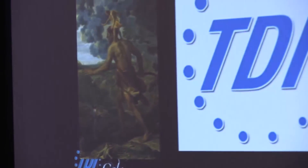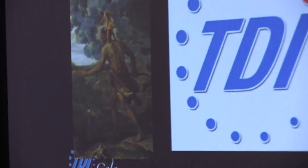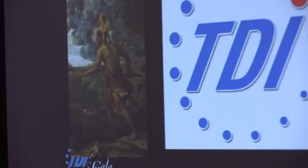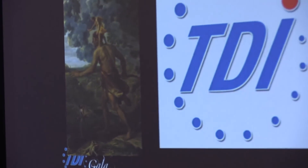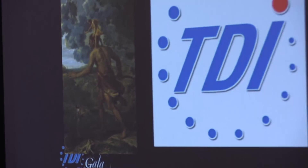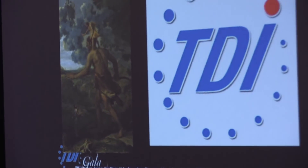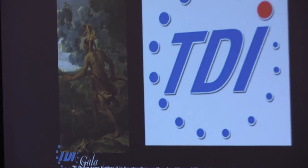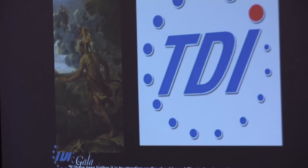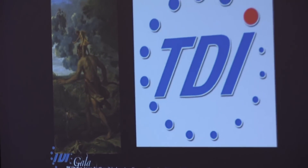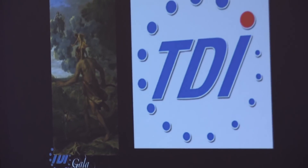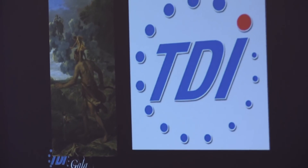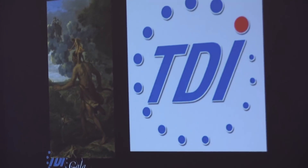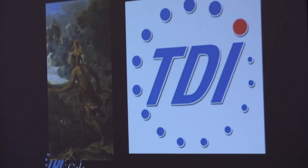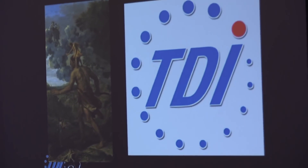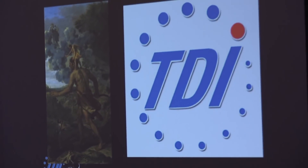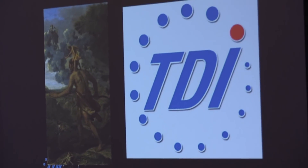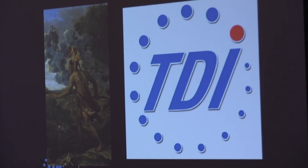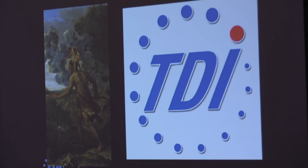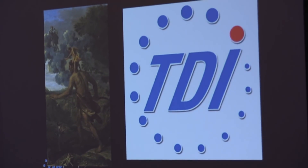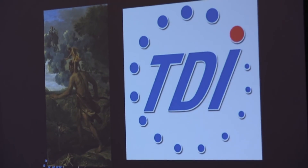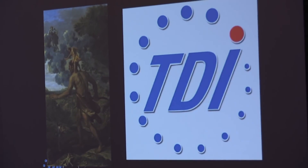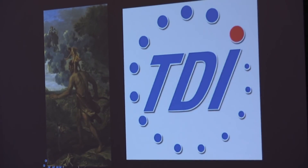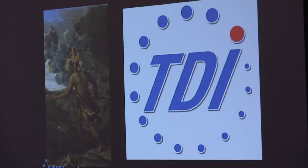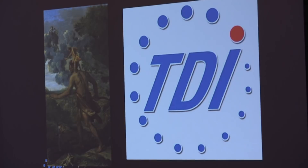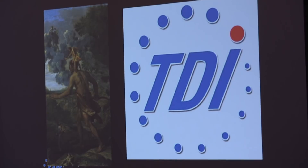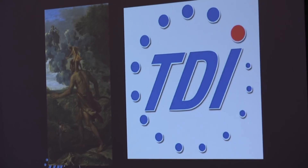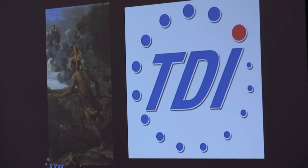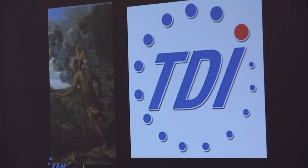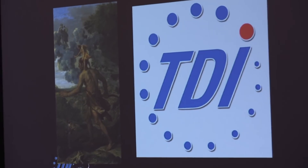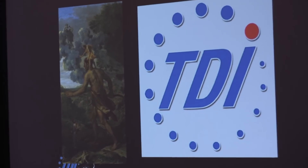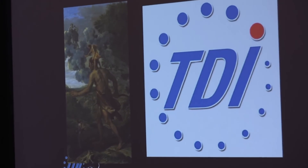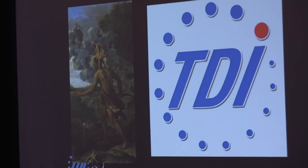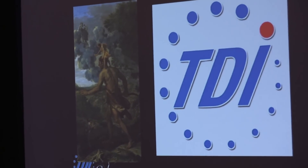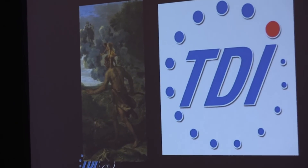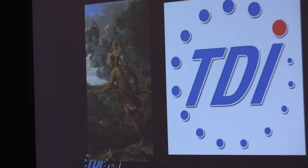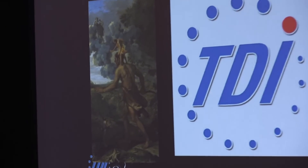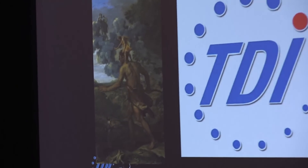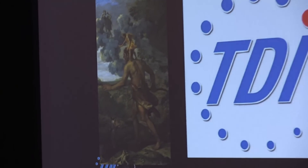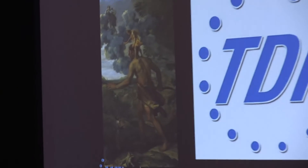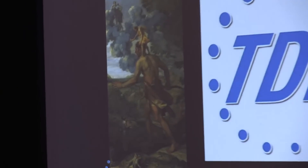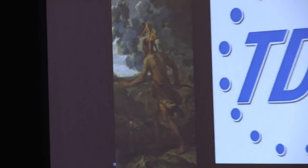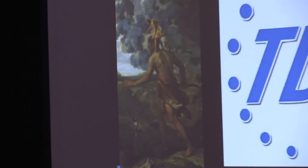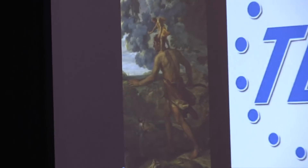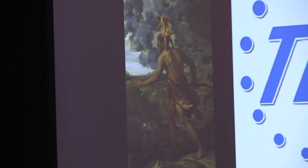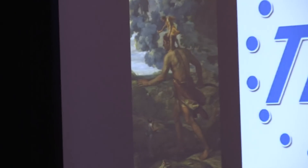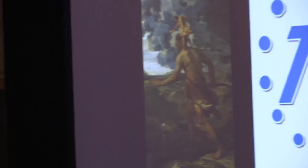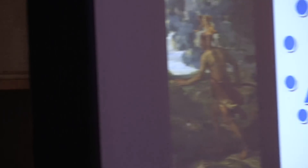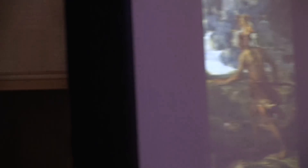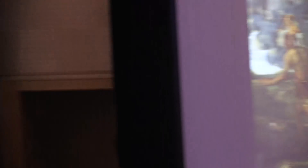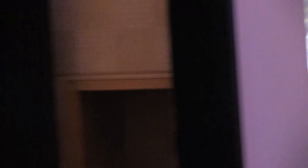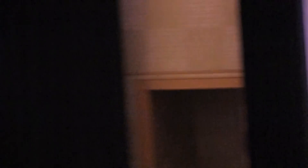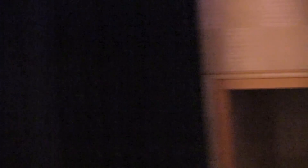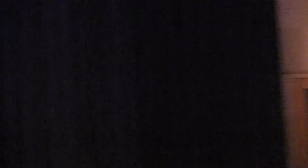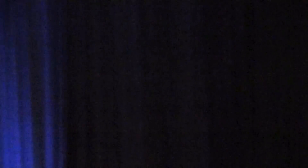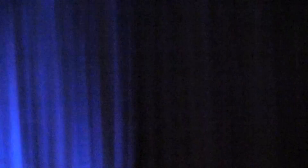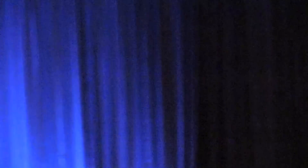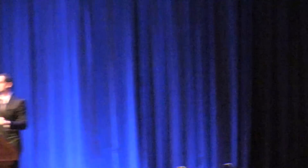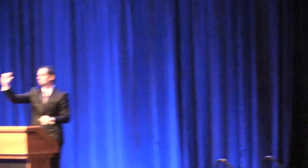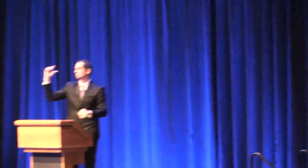You see this nice classic painting. And unfortunately, I am not sure of the artist, but I do like